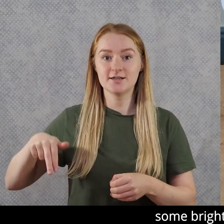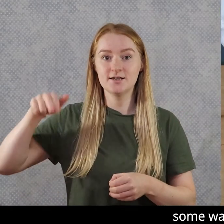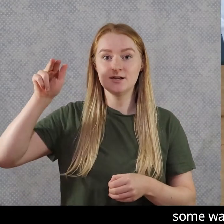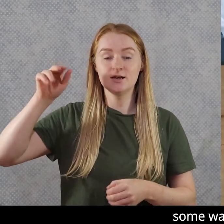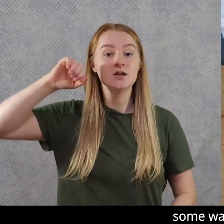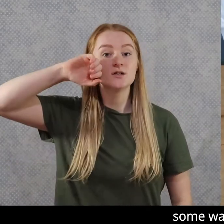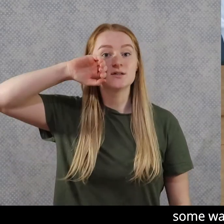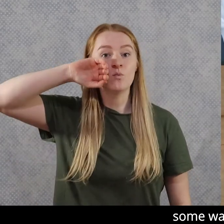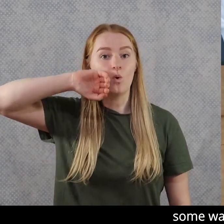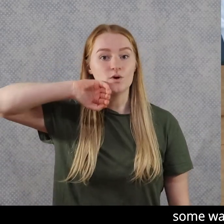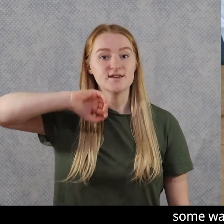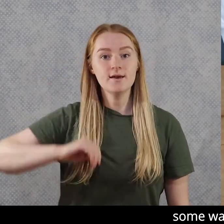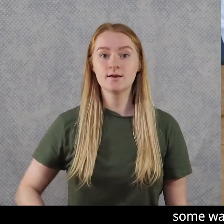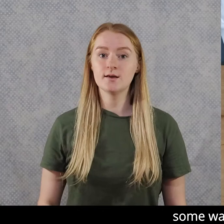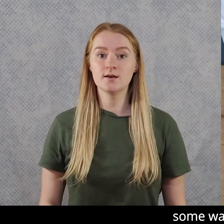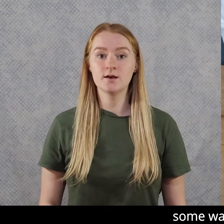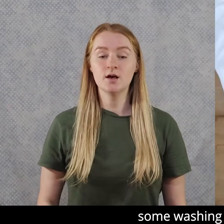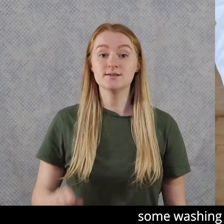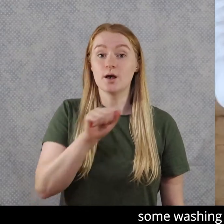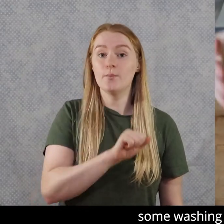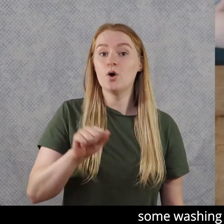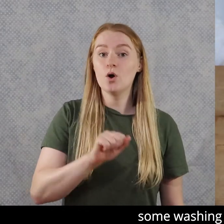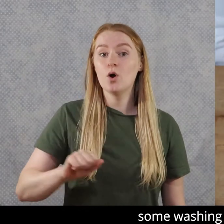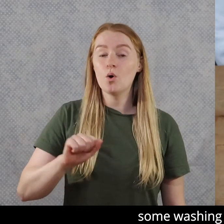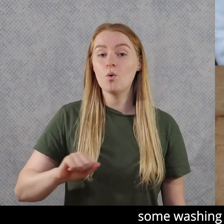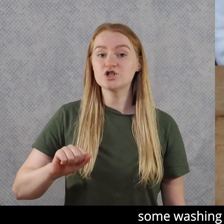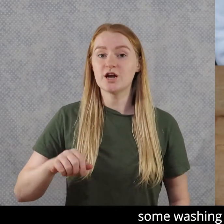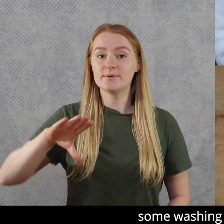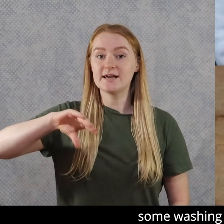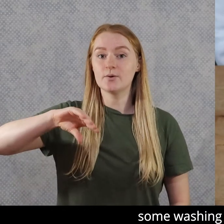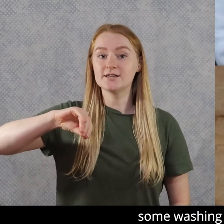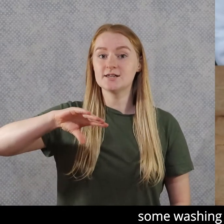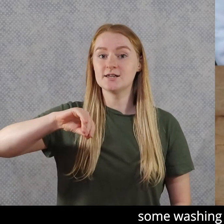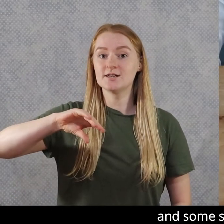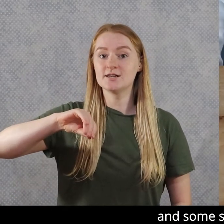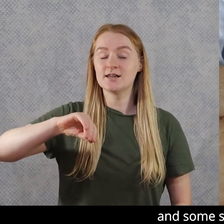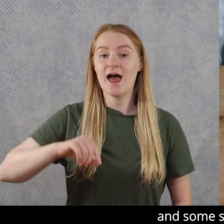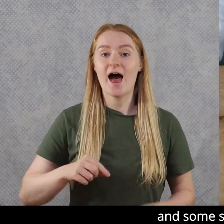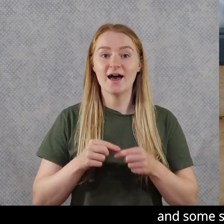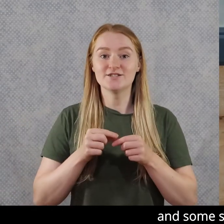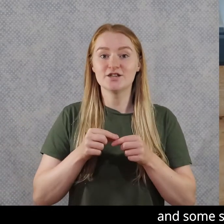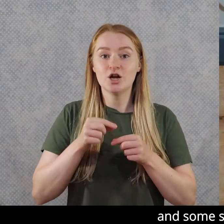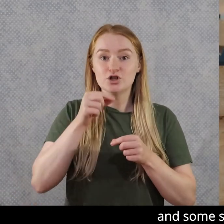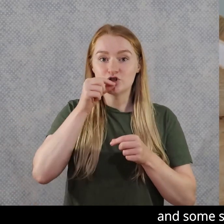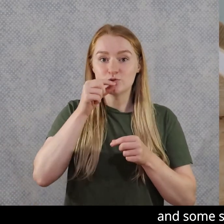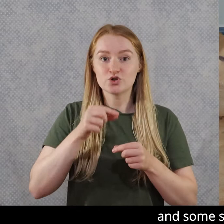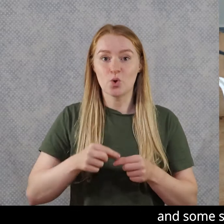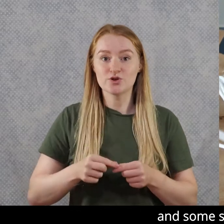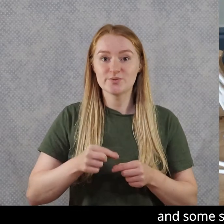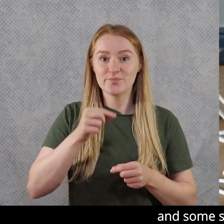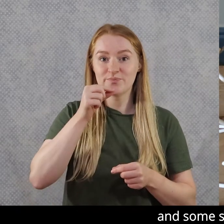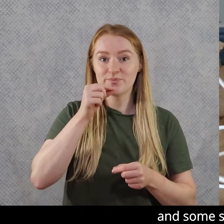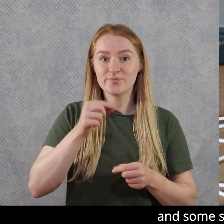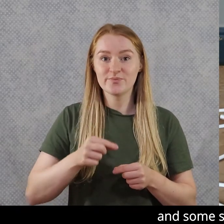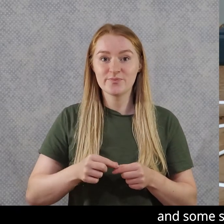paint, some water, some washing up liquid, and some